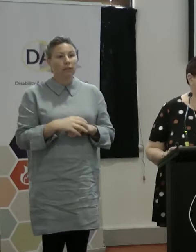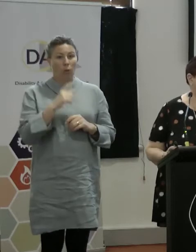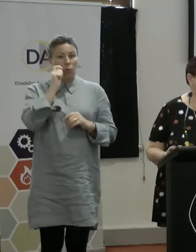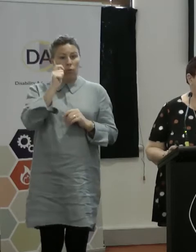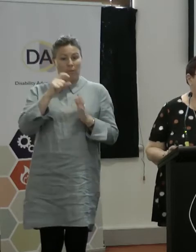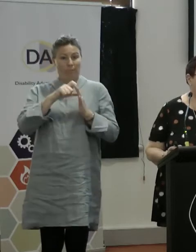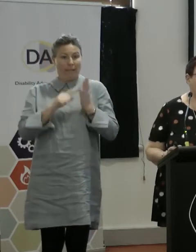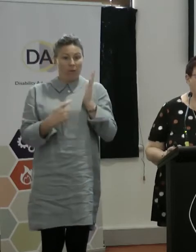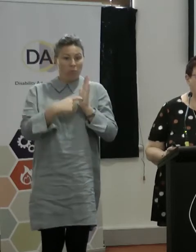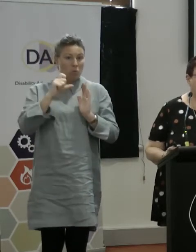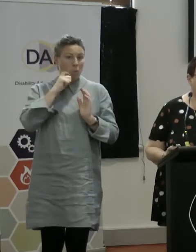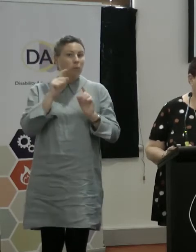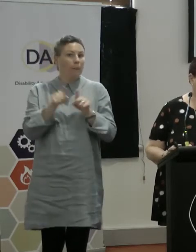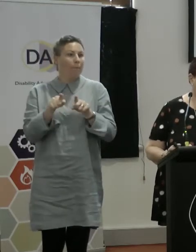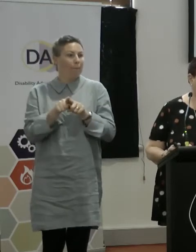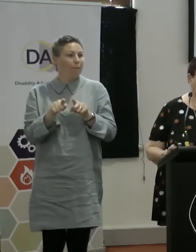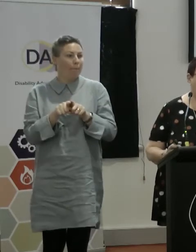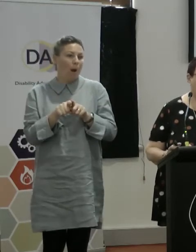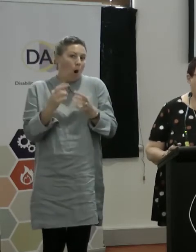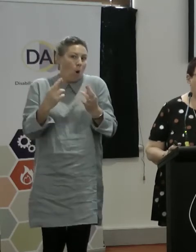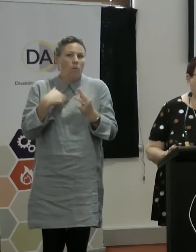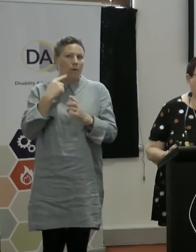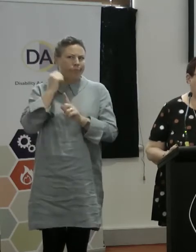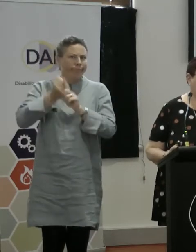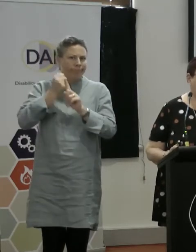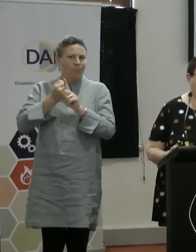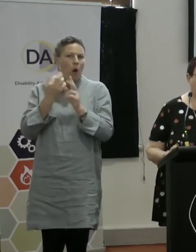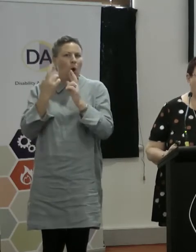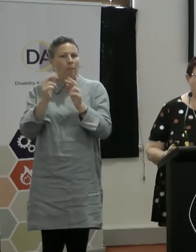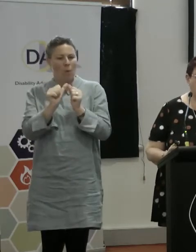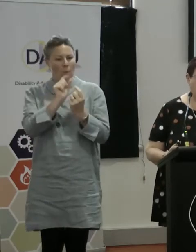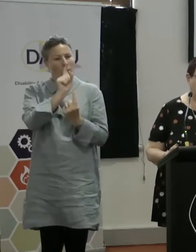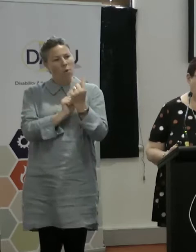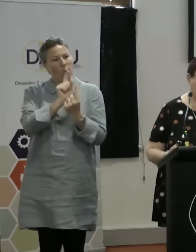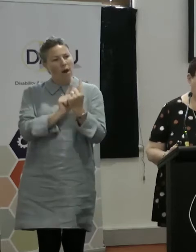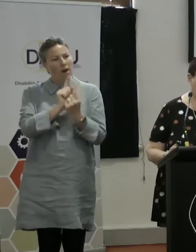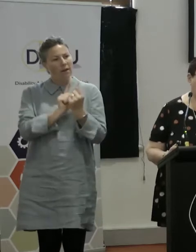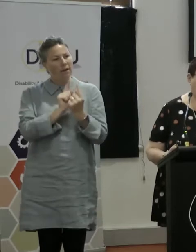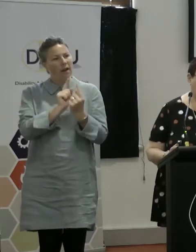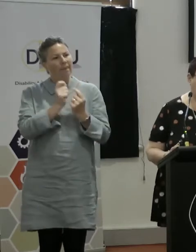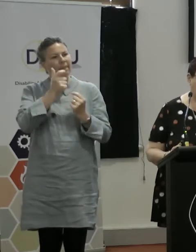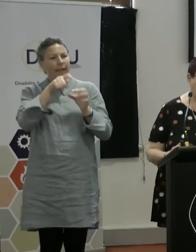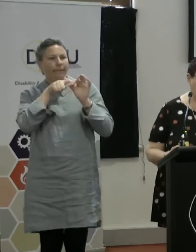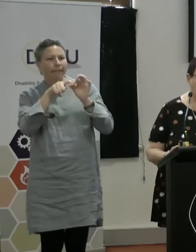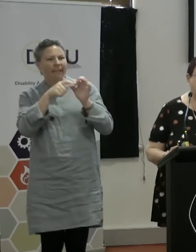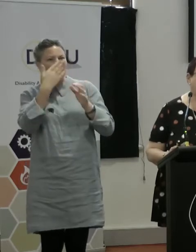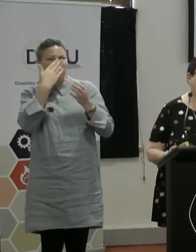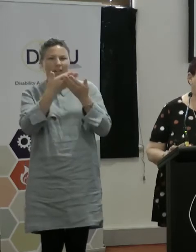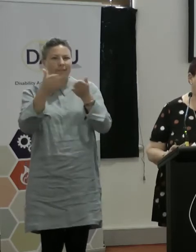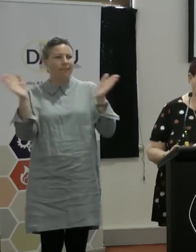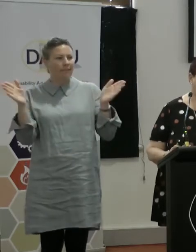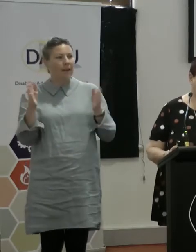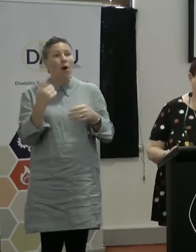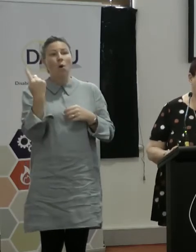will be doing that, so it's something that we'll be advocating for. But we would hope that people who are presenting to the